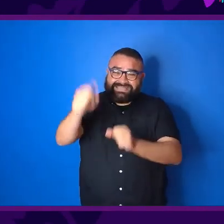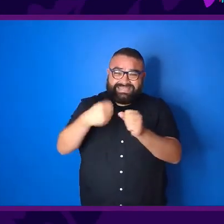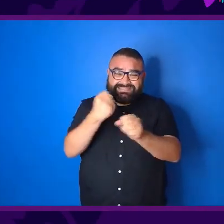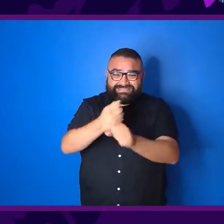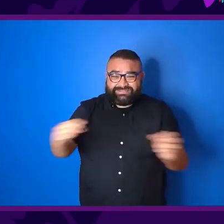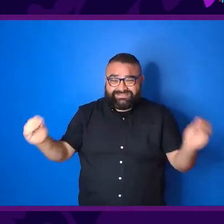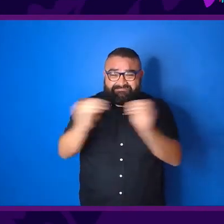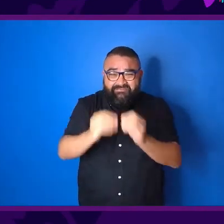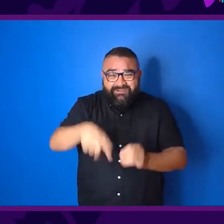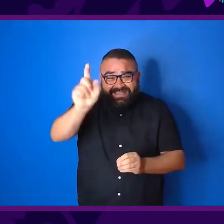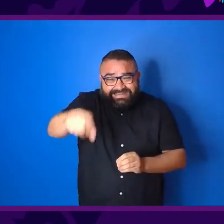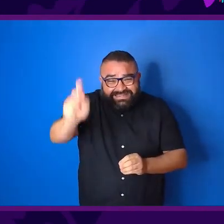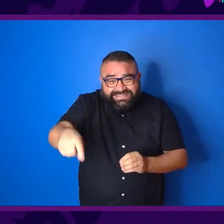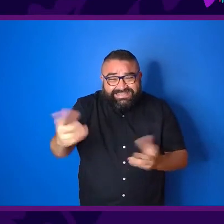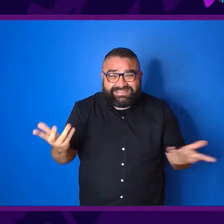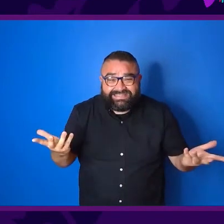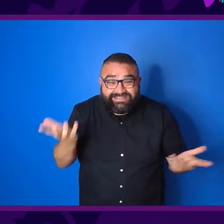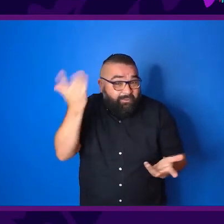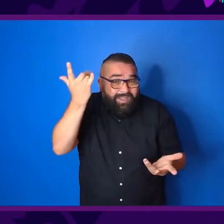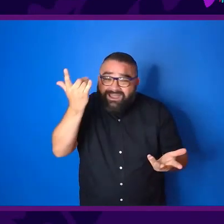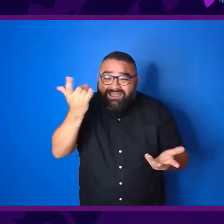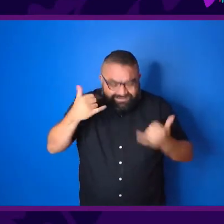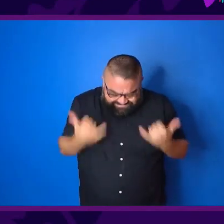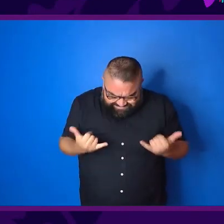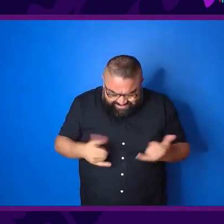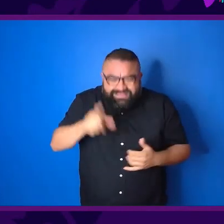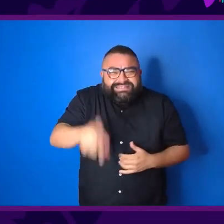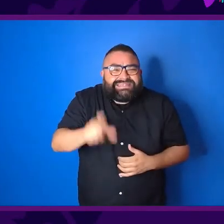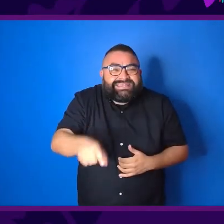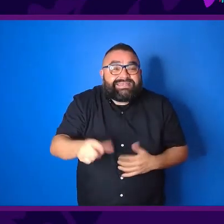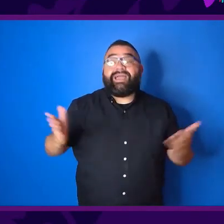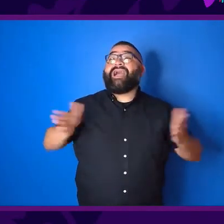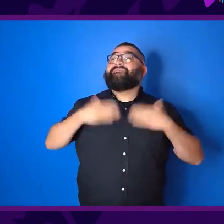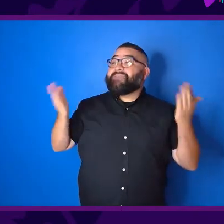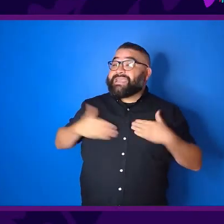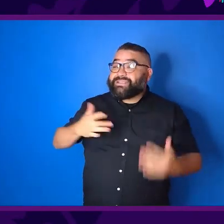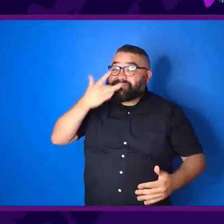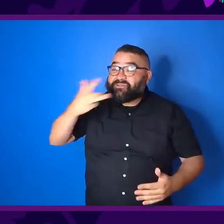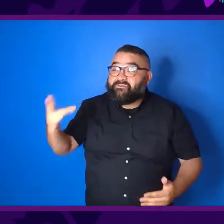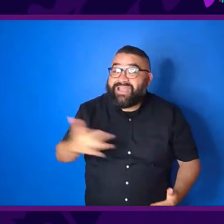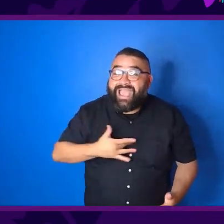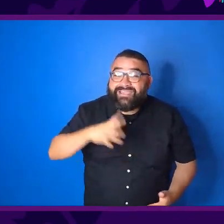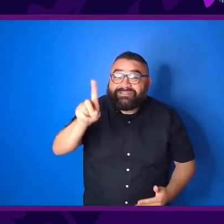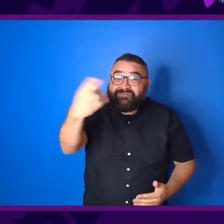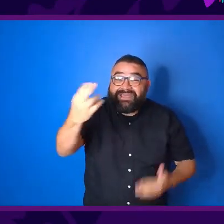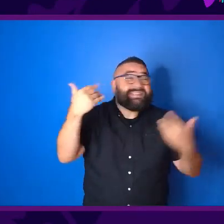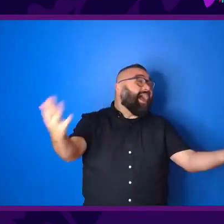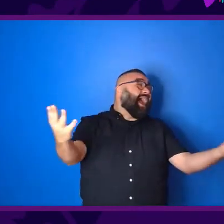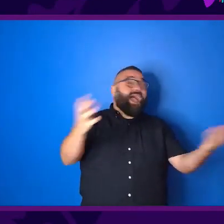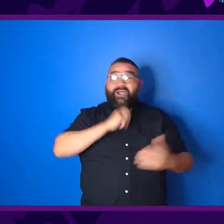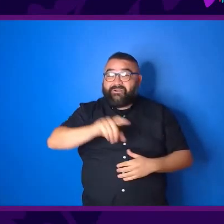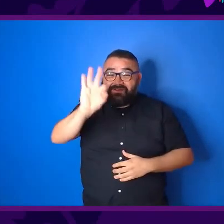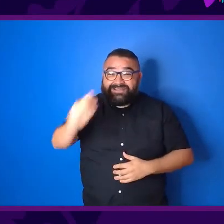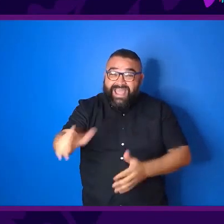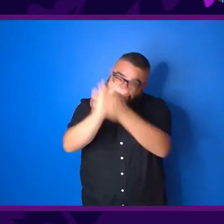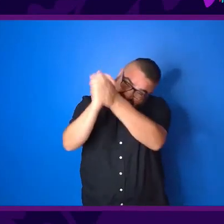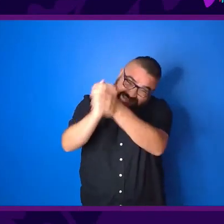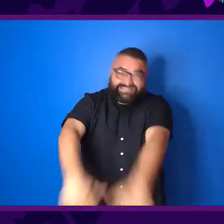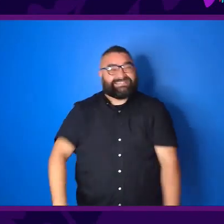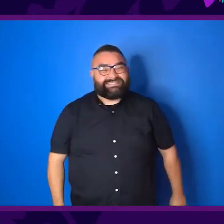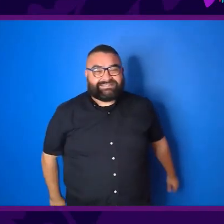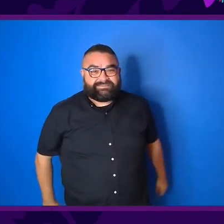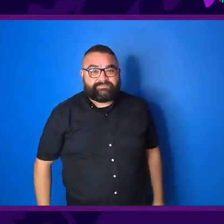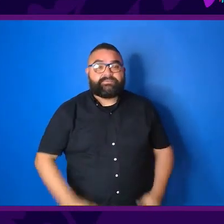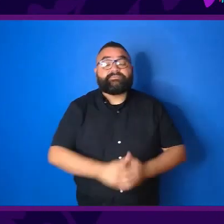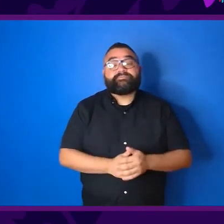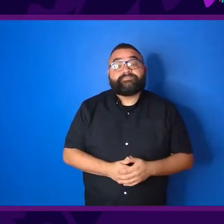you more than ever. ¡Feliz cumpleaños! ¡Que vivan los 90! Good evening. It is a